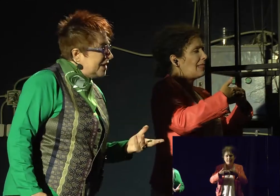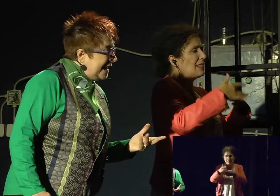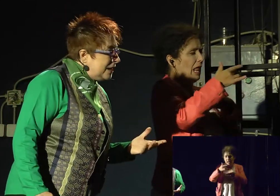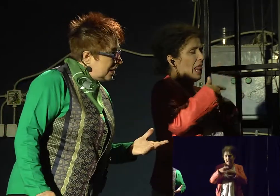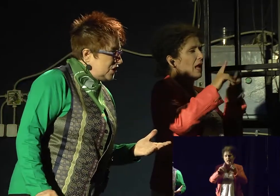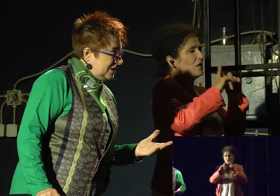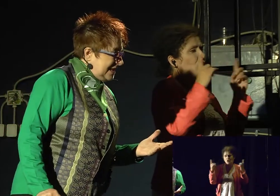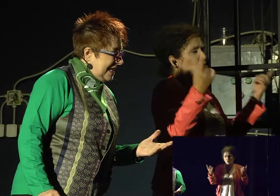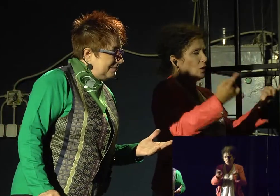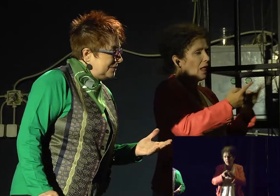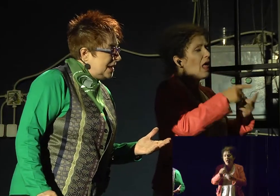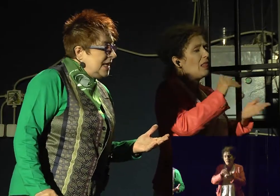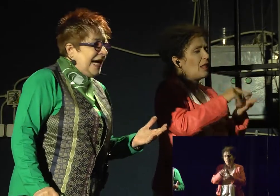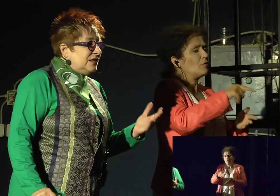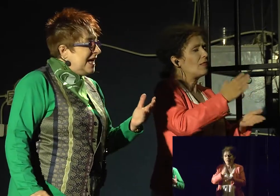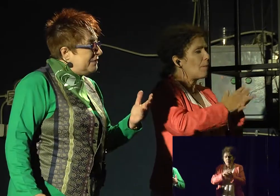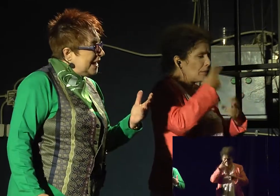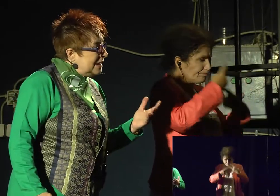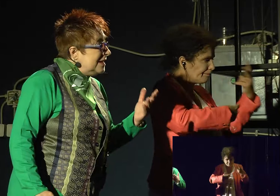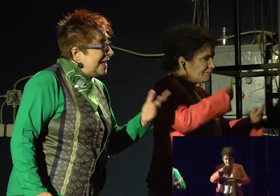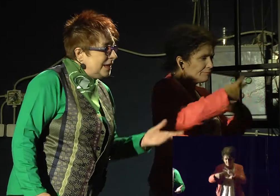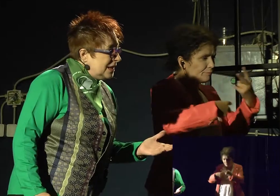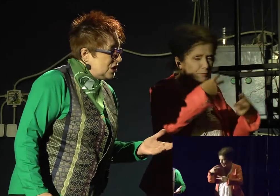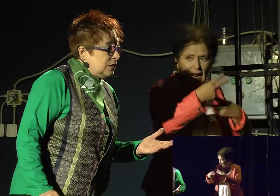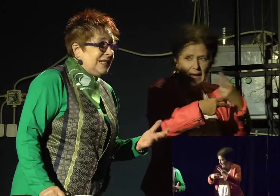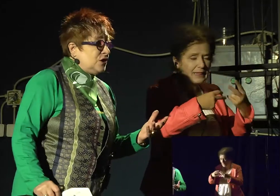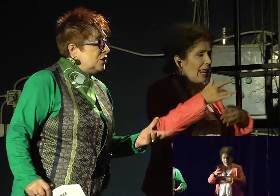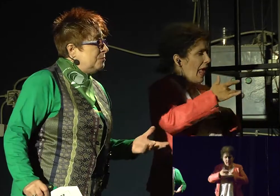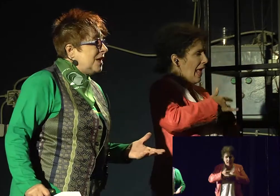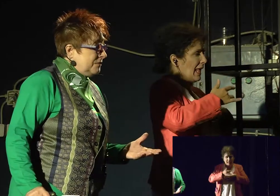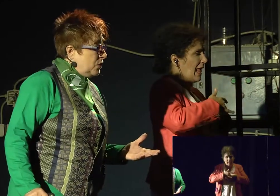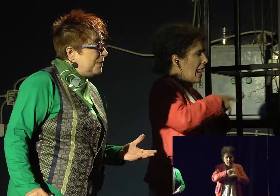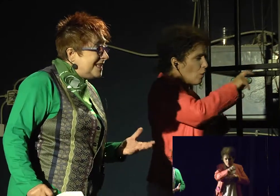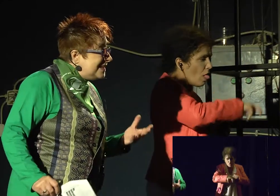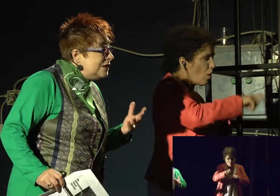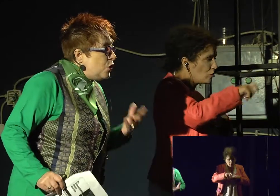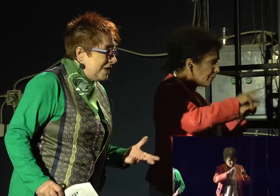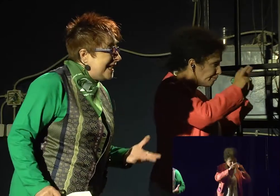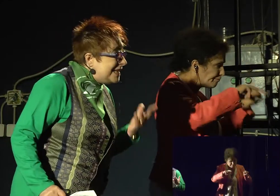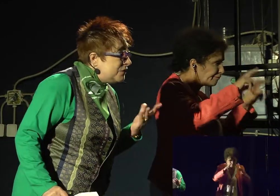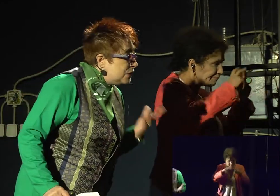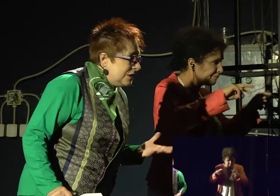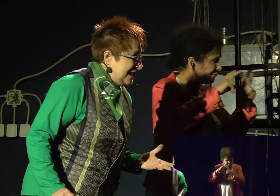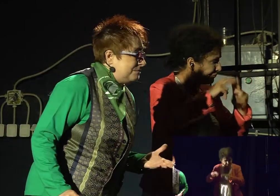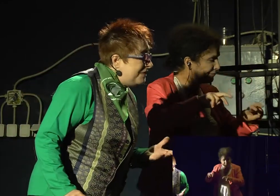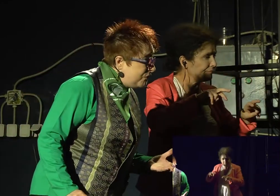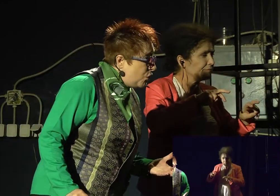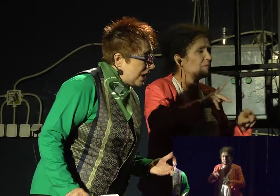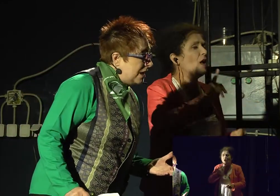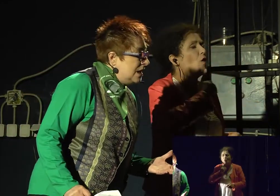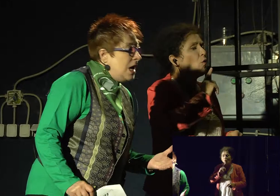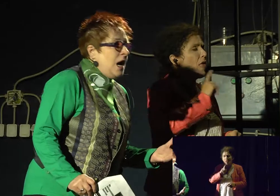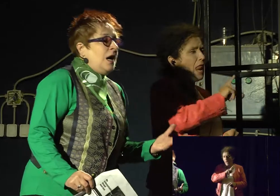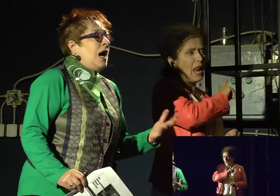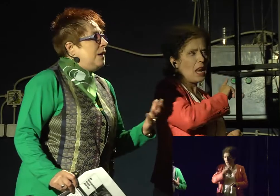to have a gynecological exam and to have the gynecologist look at a certain part of our body that no one had ever looked at